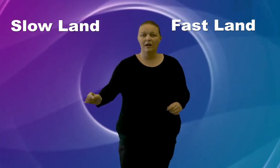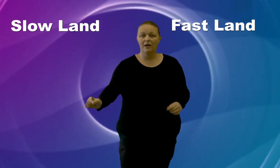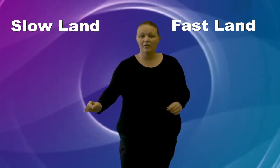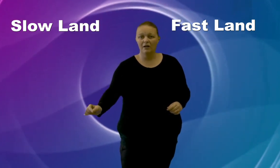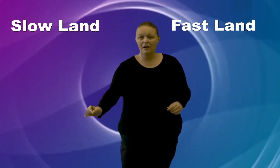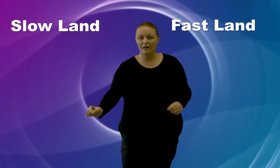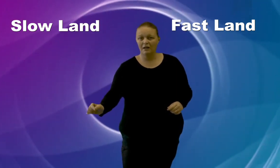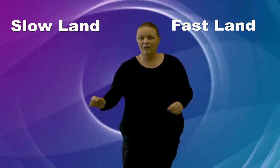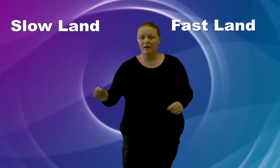very,